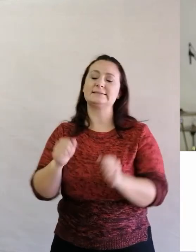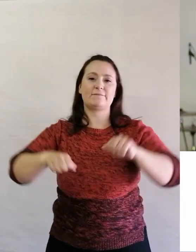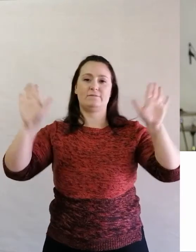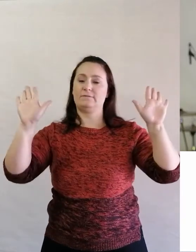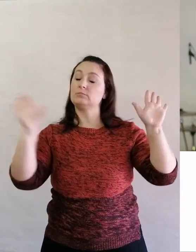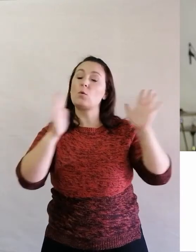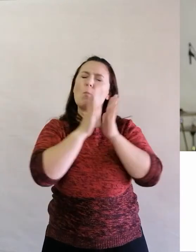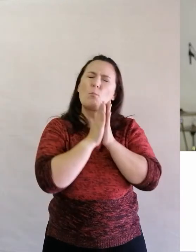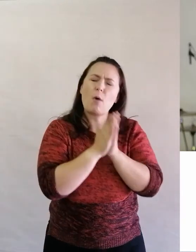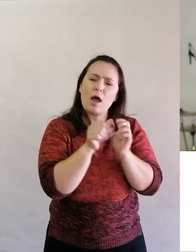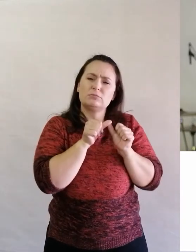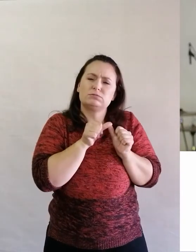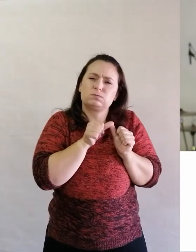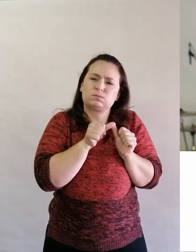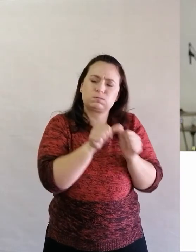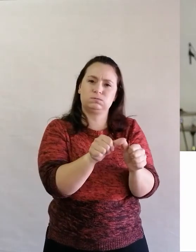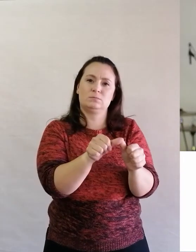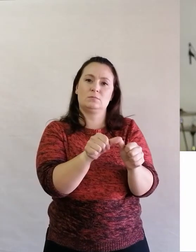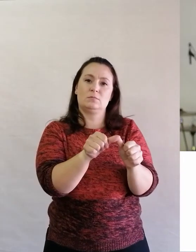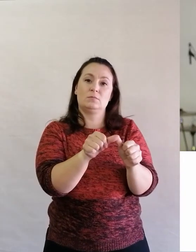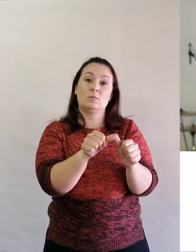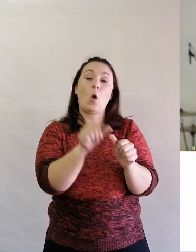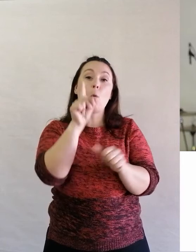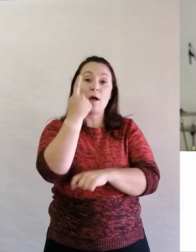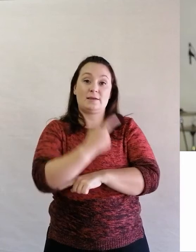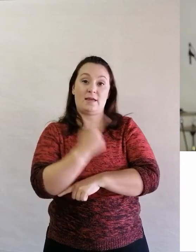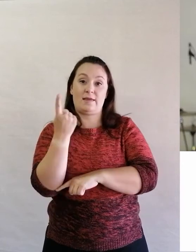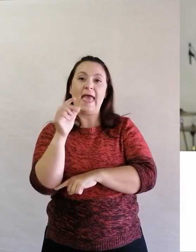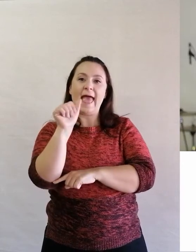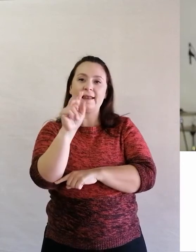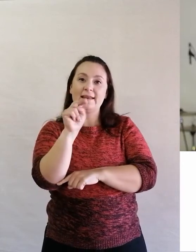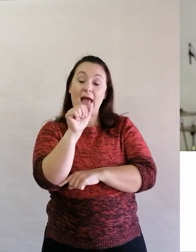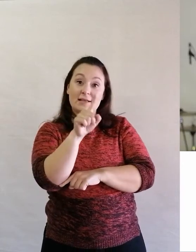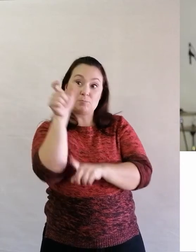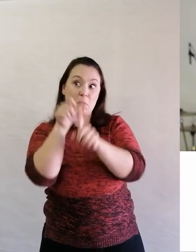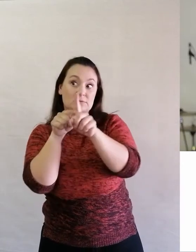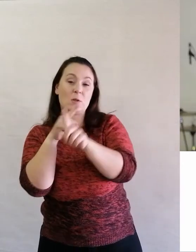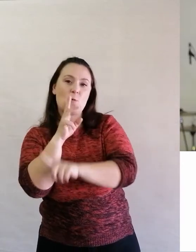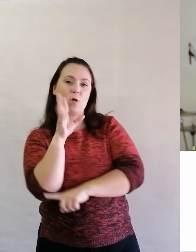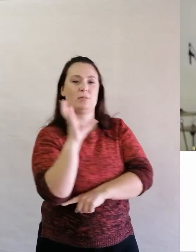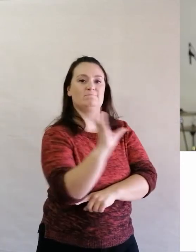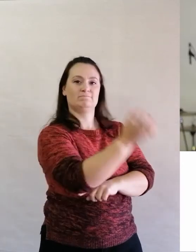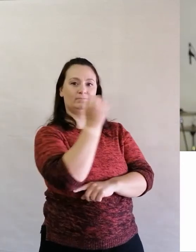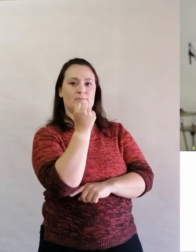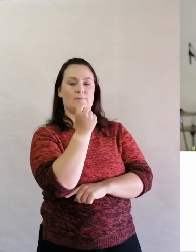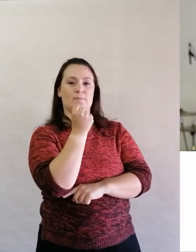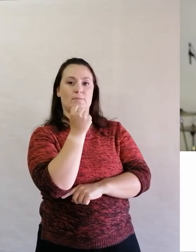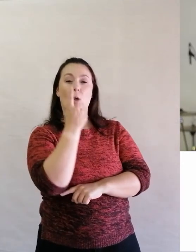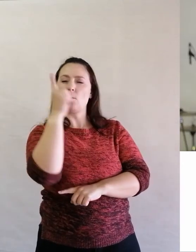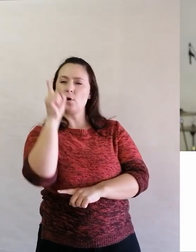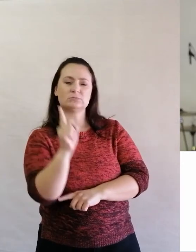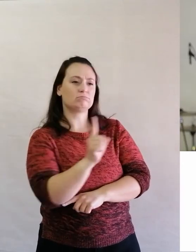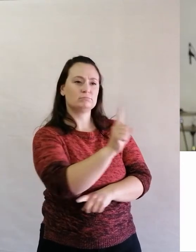them. And I tell you, one day an Ananias is going to get hold of them. God by his Spirit's going to lead somebody to speak to